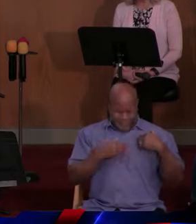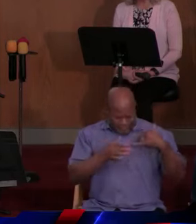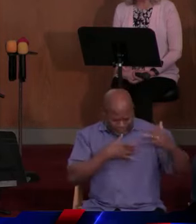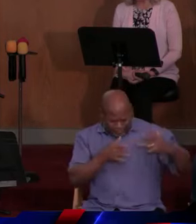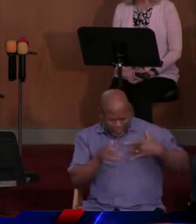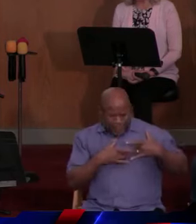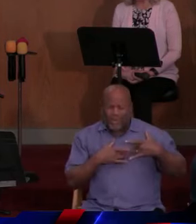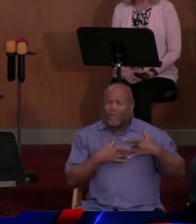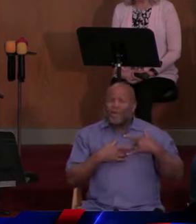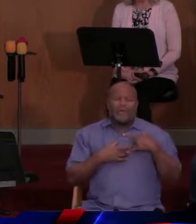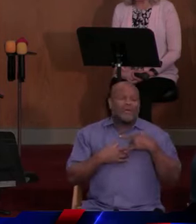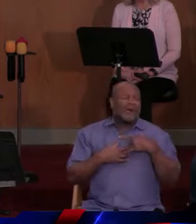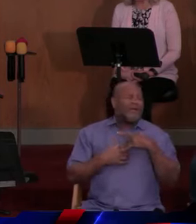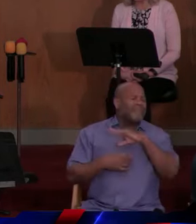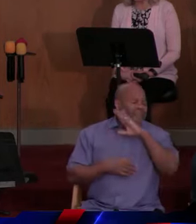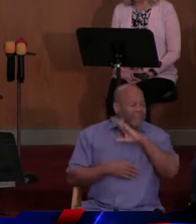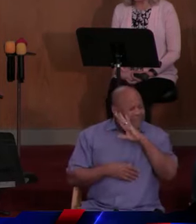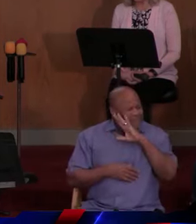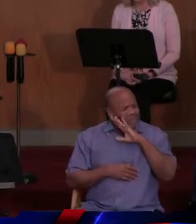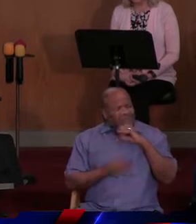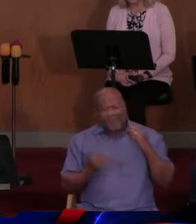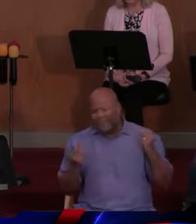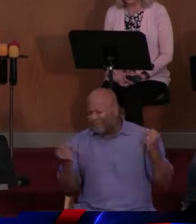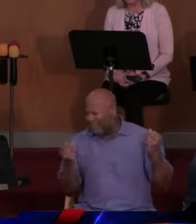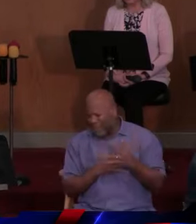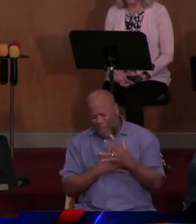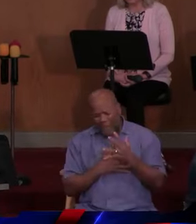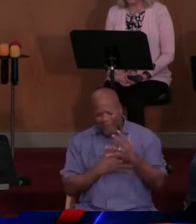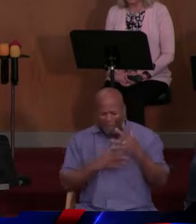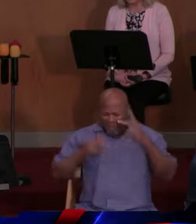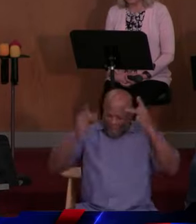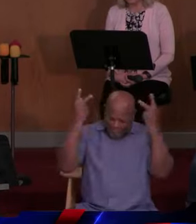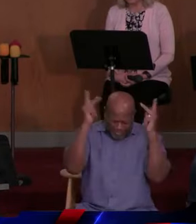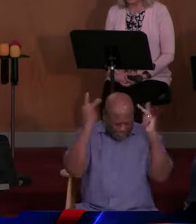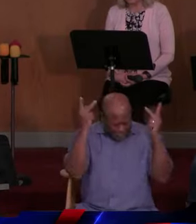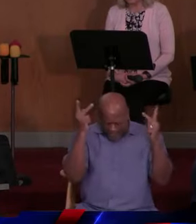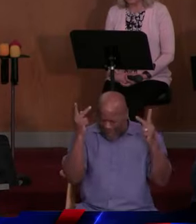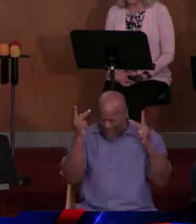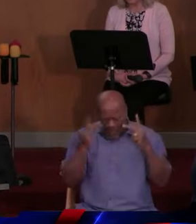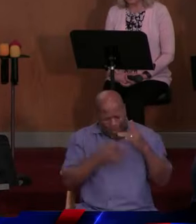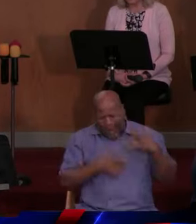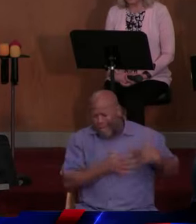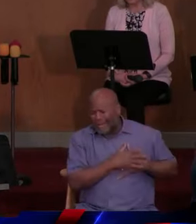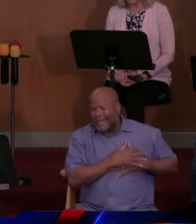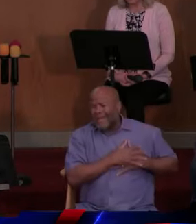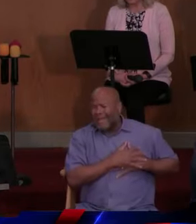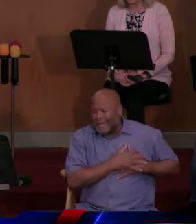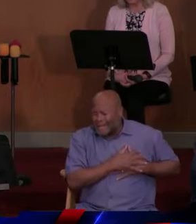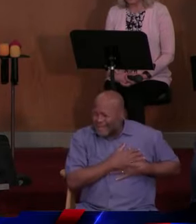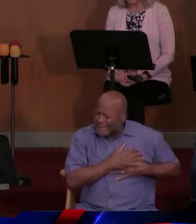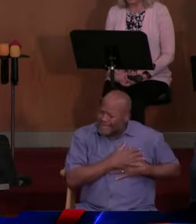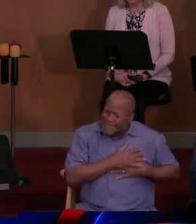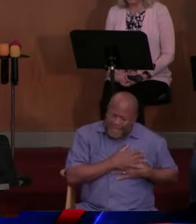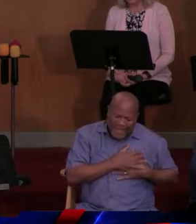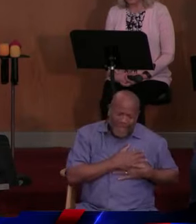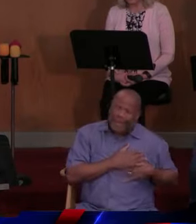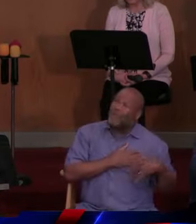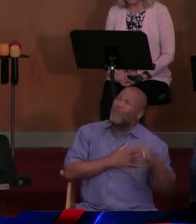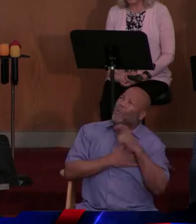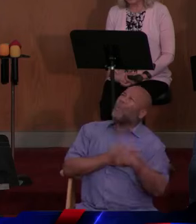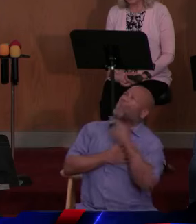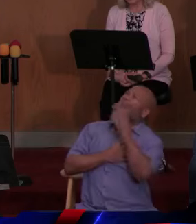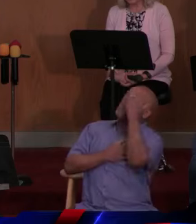concern or frustration or fear or anxiety in their hearts, God. Father, you know it. You feel it,